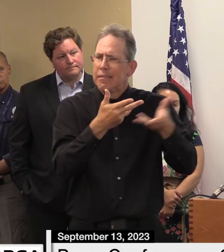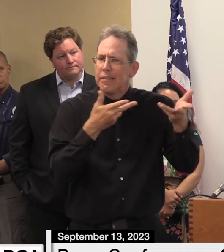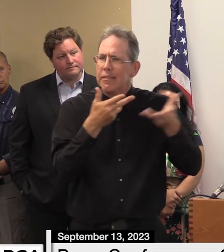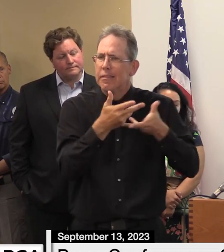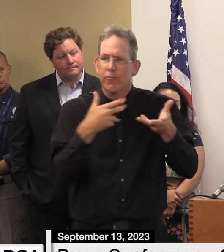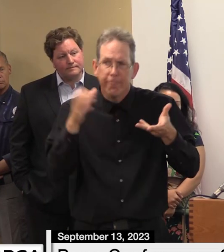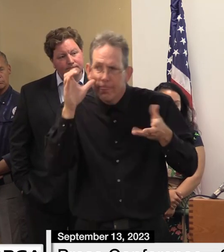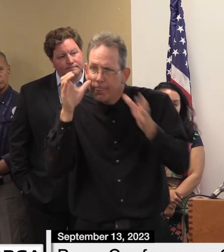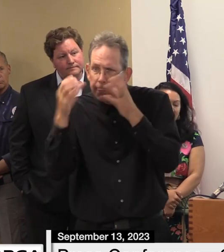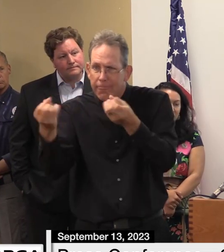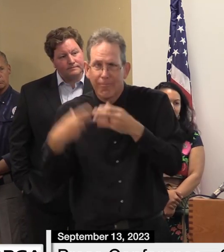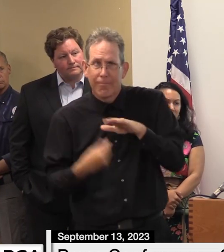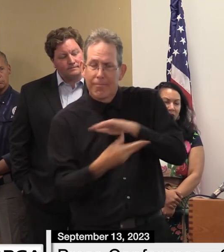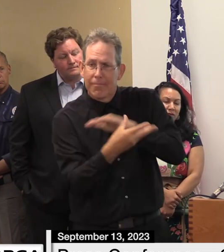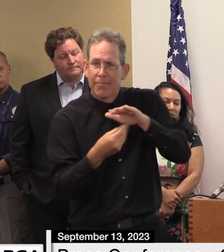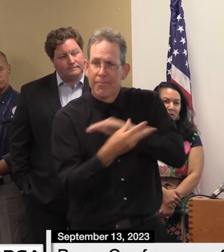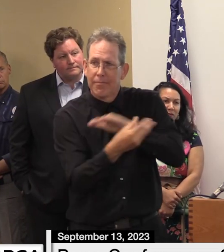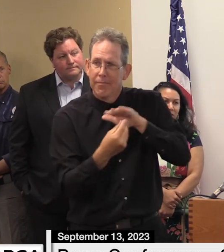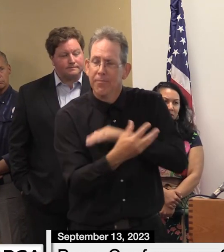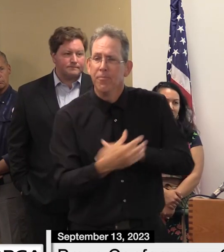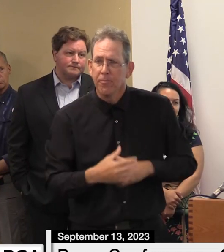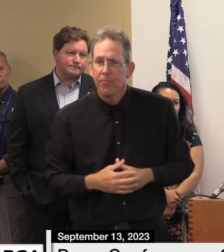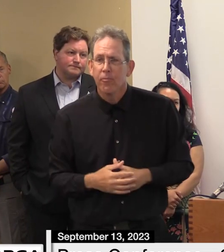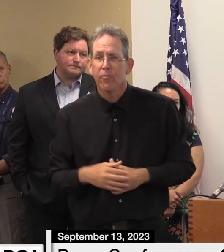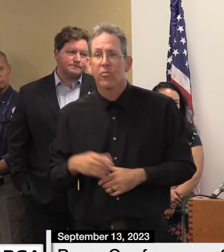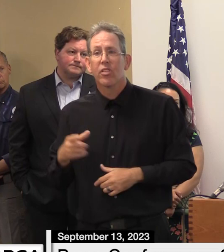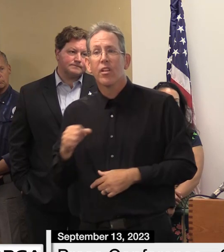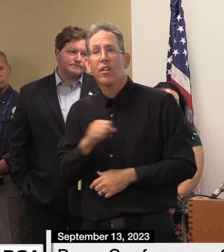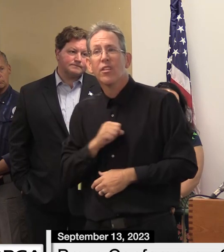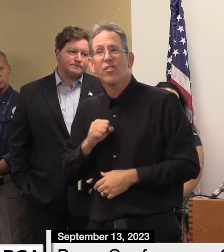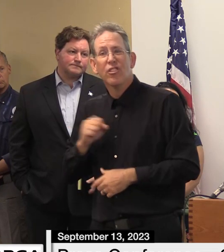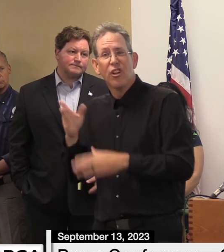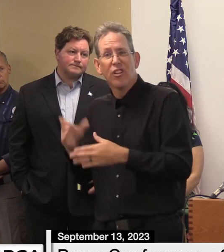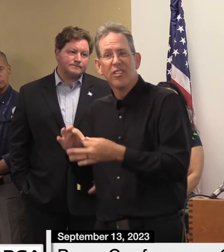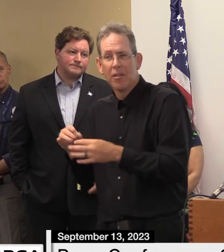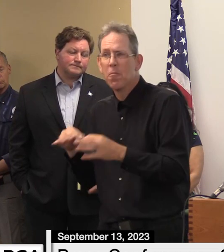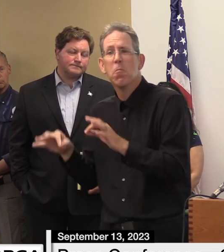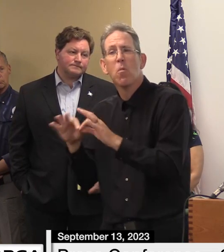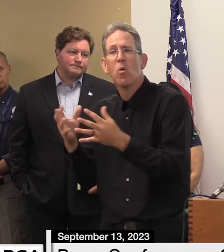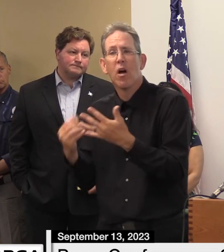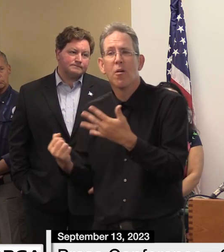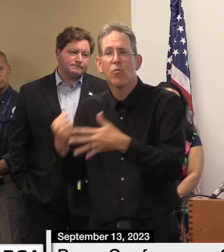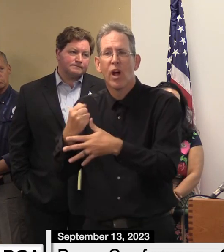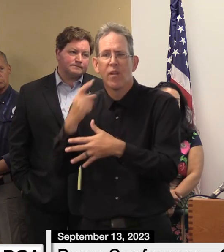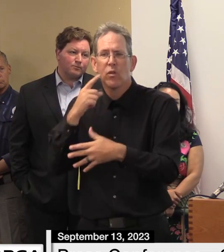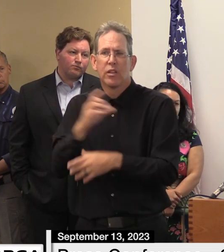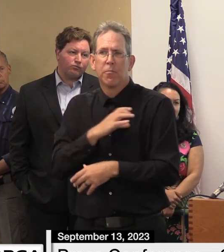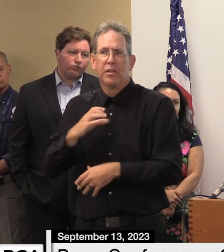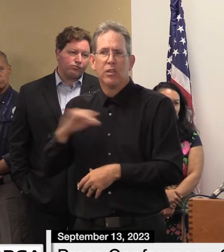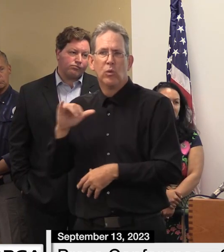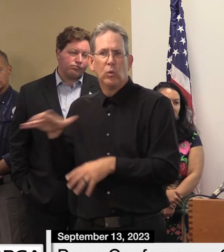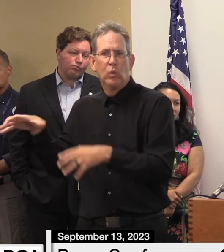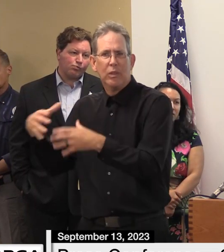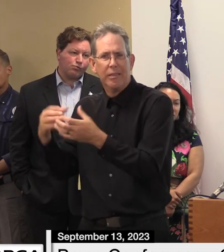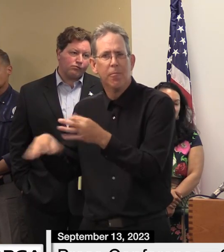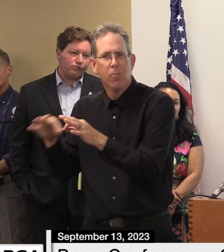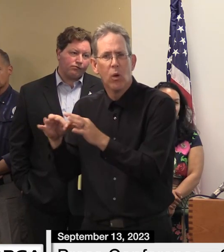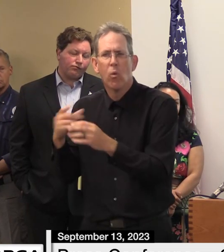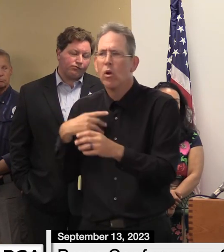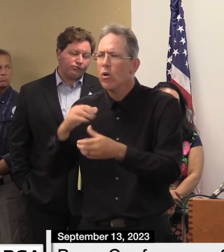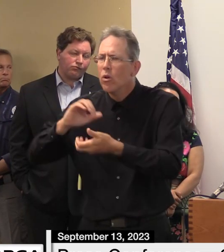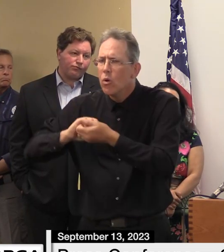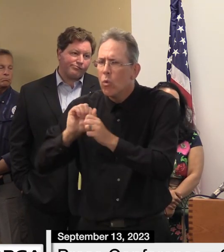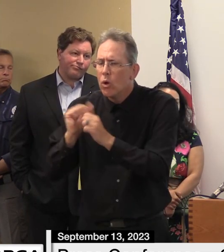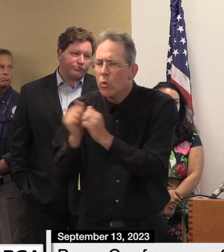Senator Rahm Hinsdale has said that this is a priority for their committee as well. So we'll work together and